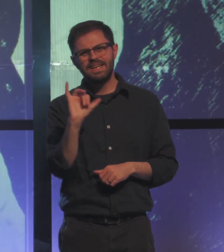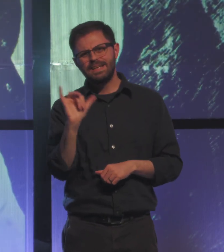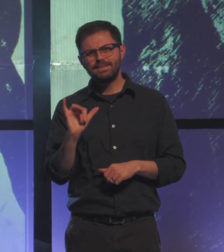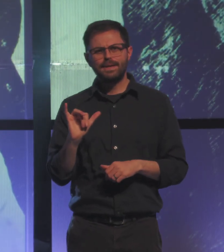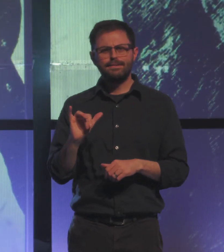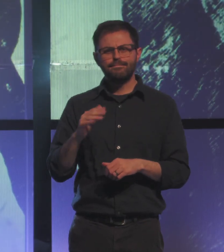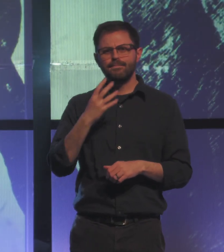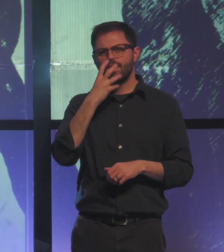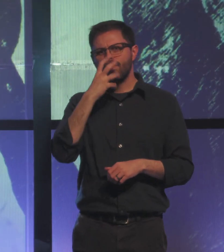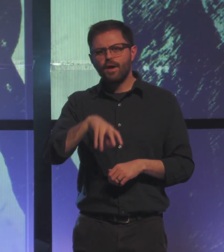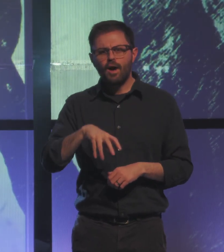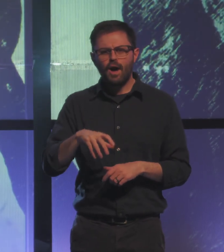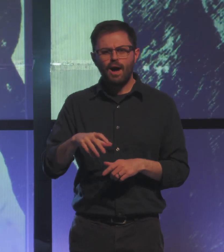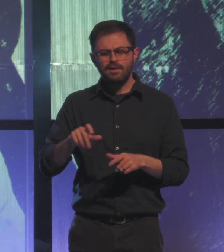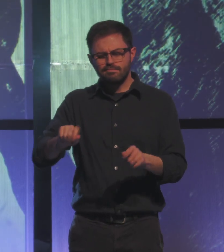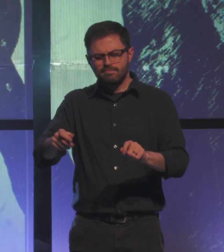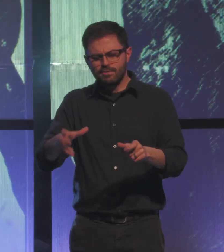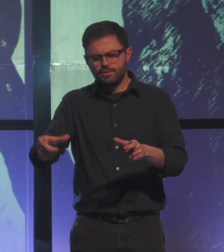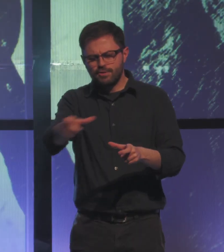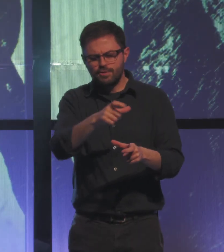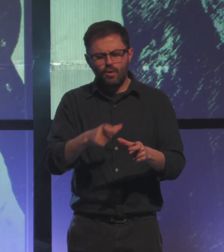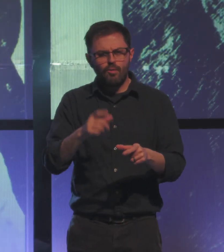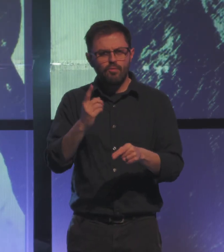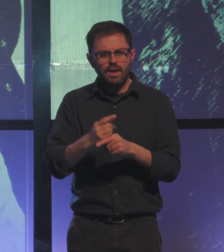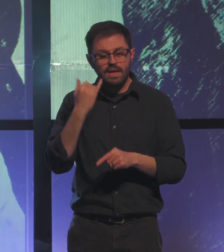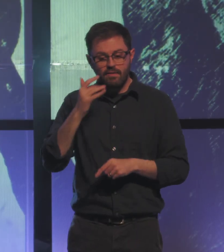back. It hurts.